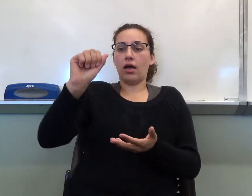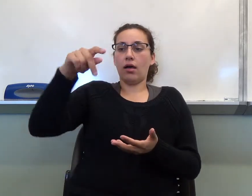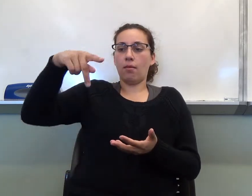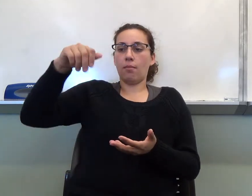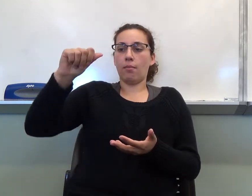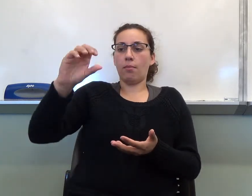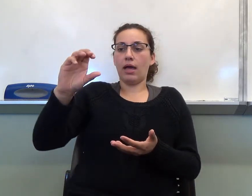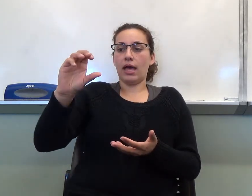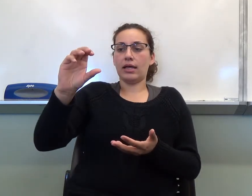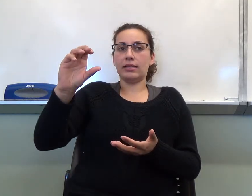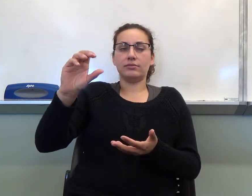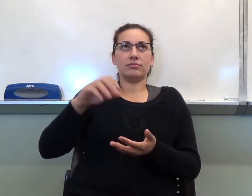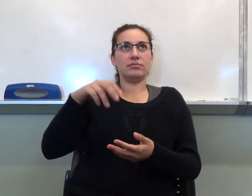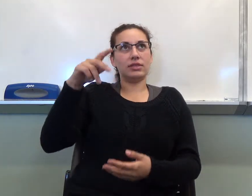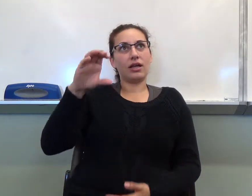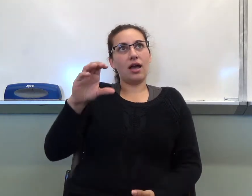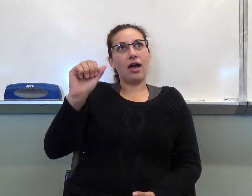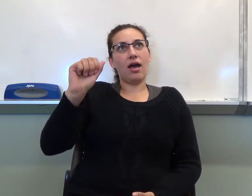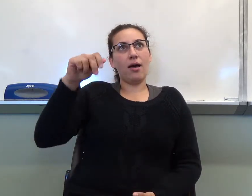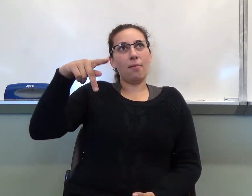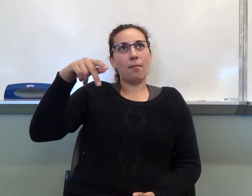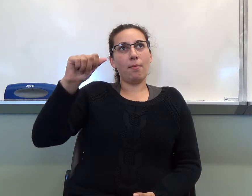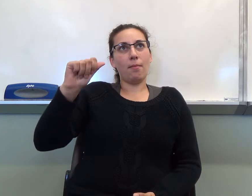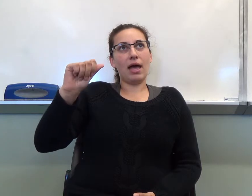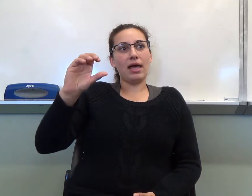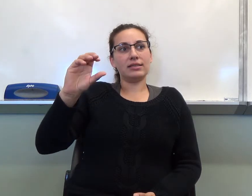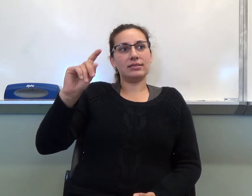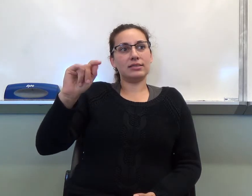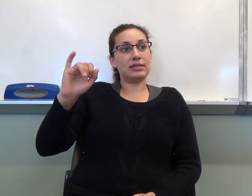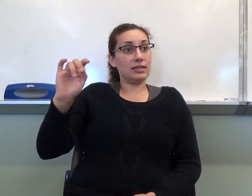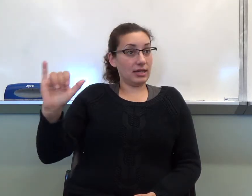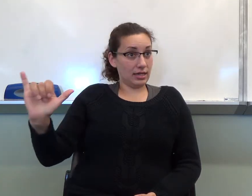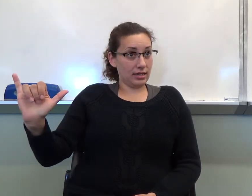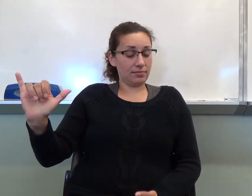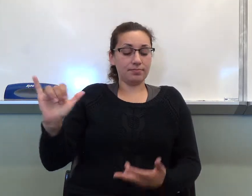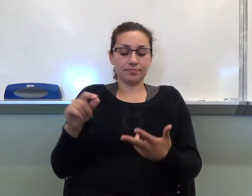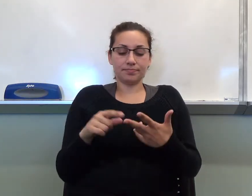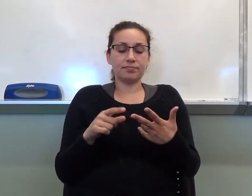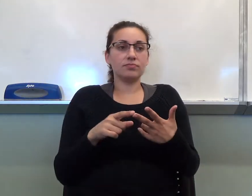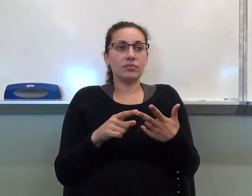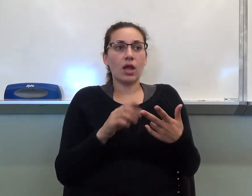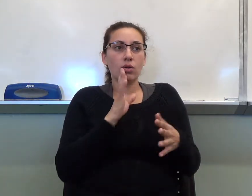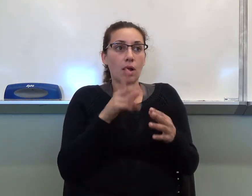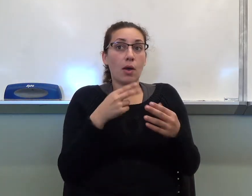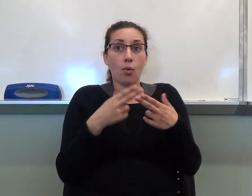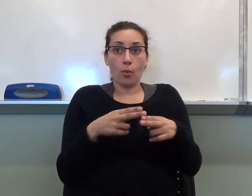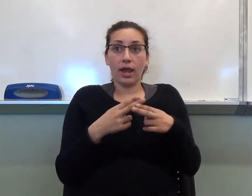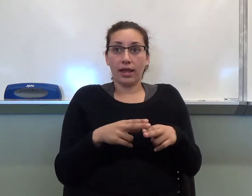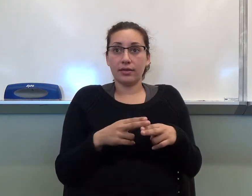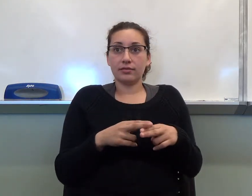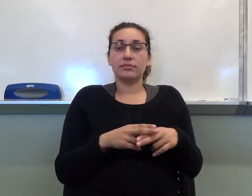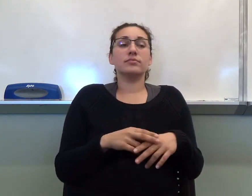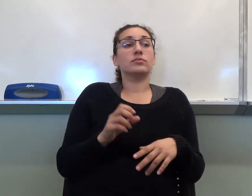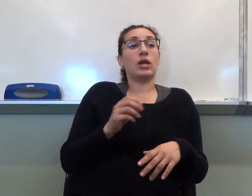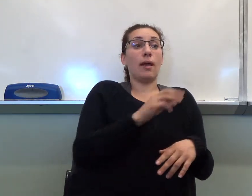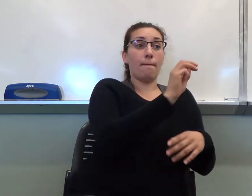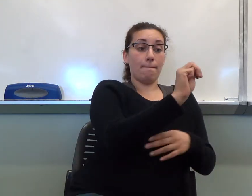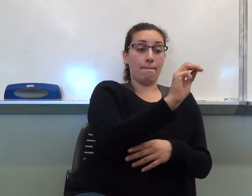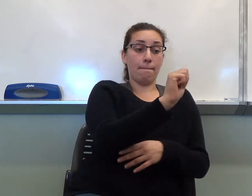in the metric system. Mass corresponds to our weight. We talked about it yesterday. Mass is the same throughout the entire universe. Weight